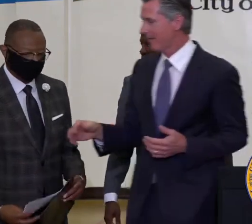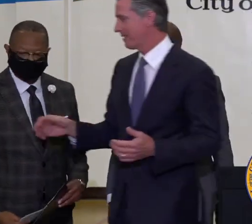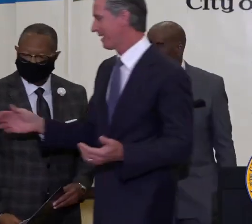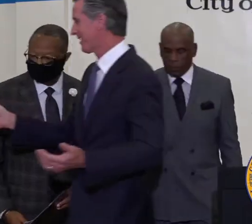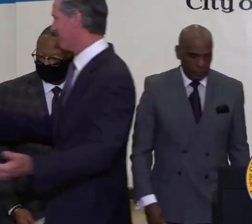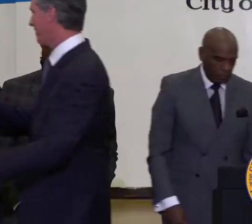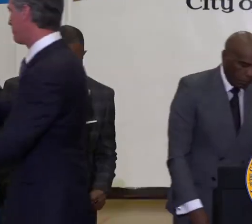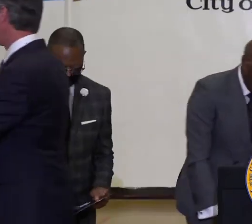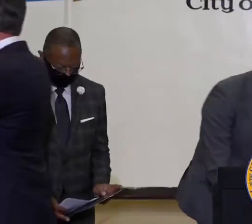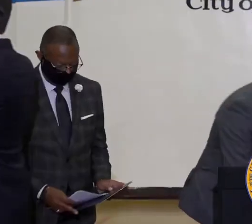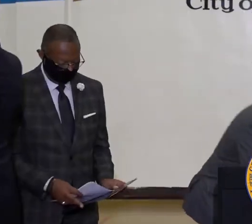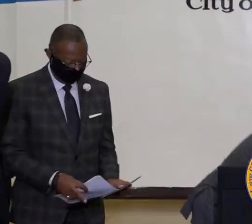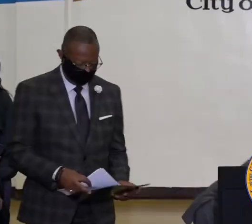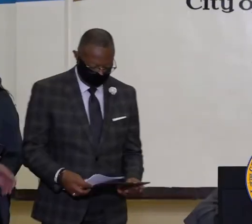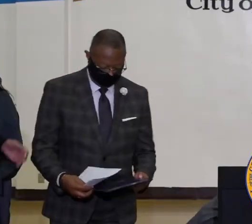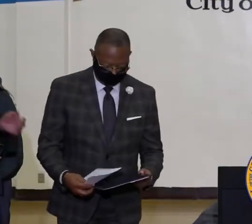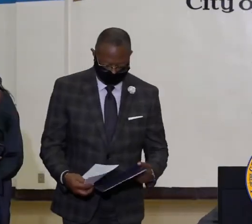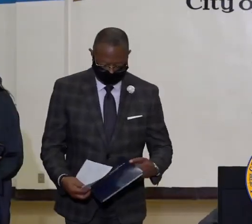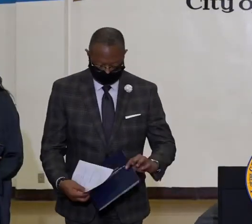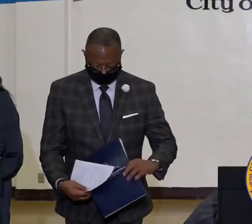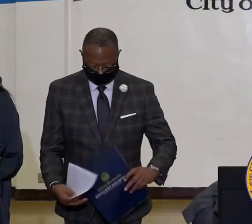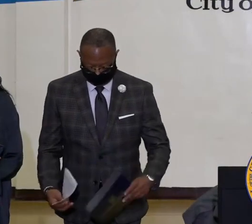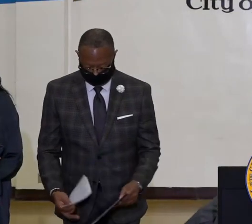I can't.